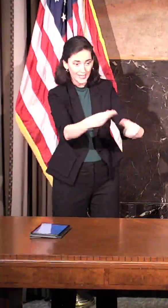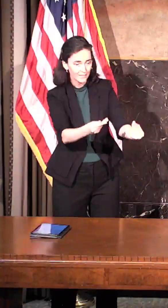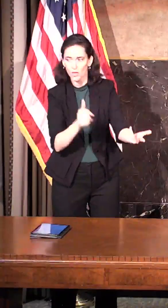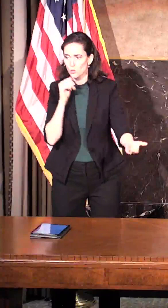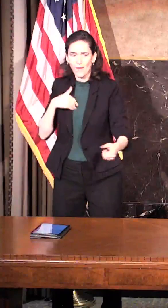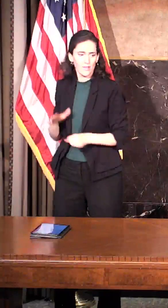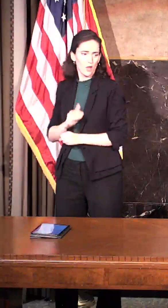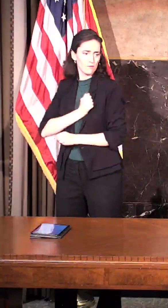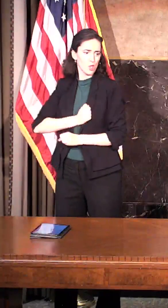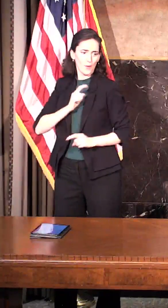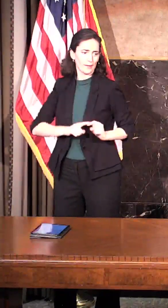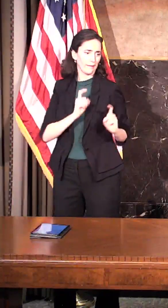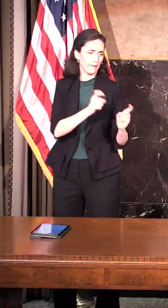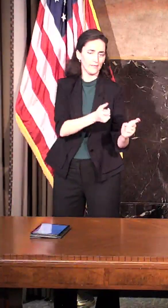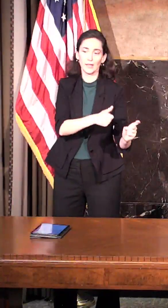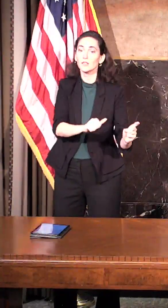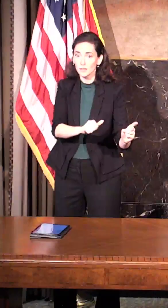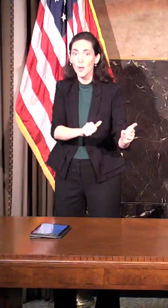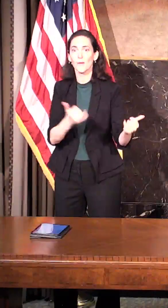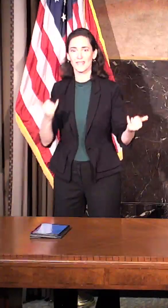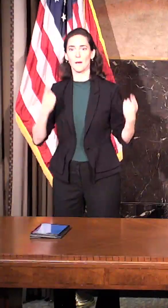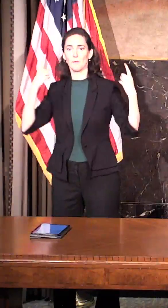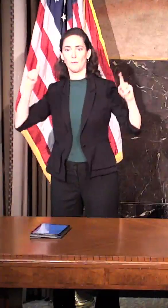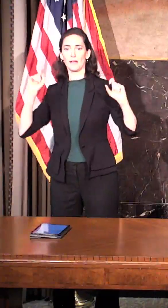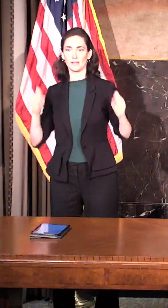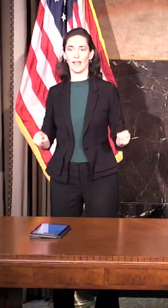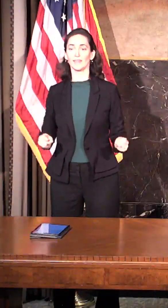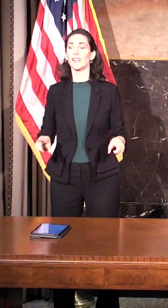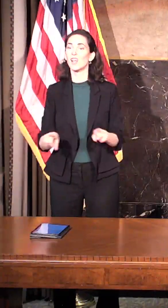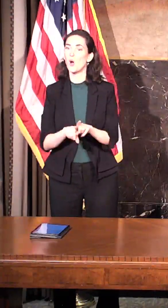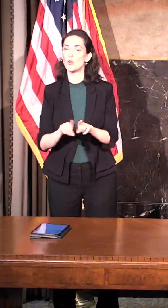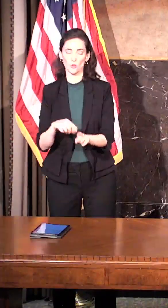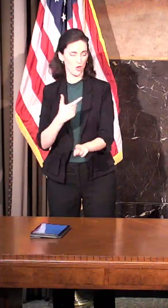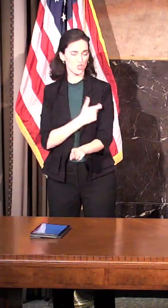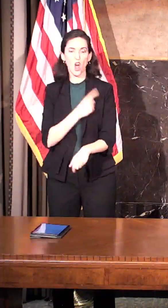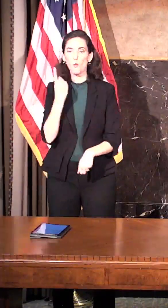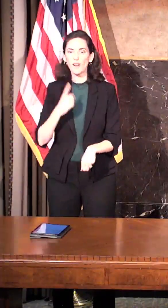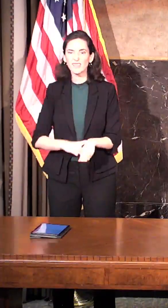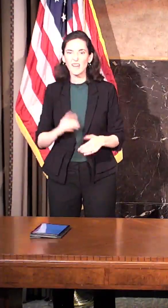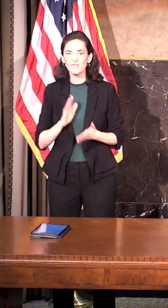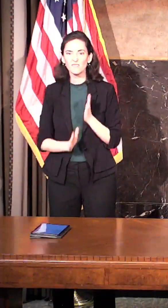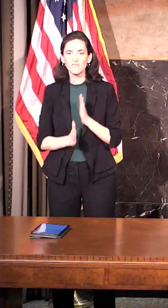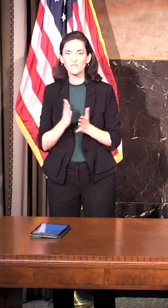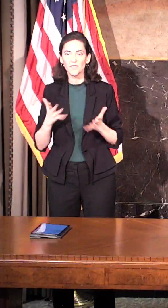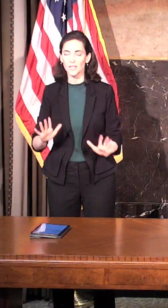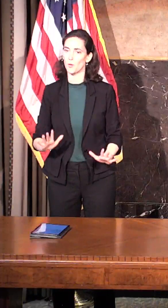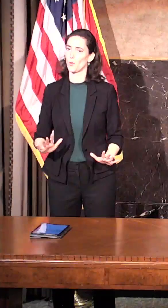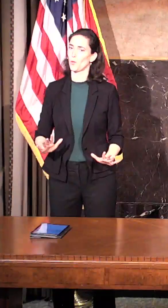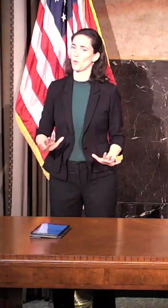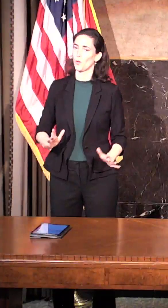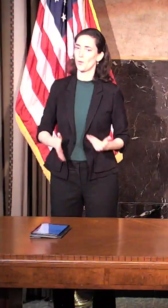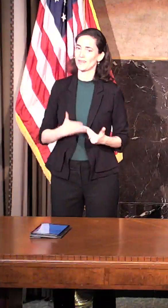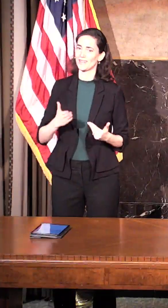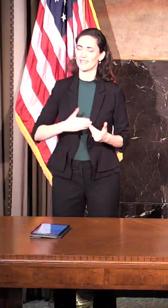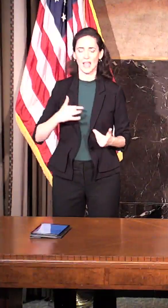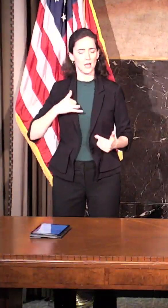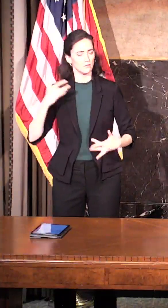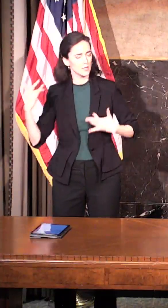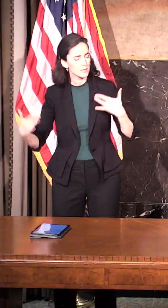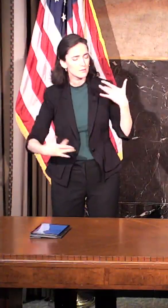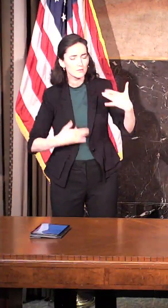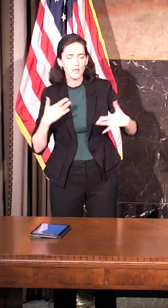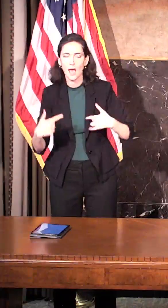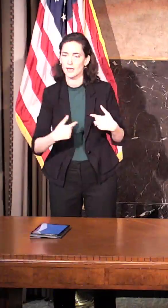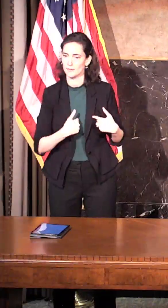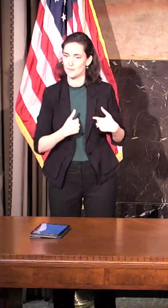constraints. And logistically, again, with a one-and-done shot, it's that much easier. So I'm really, really excited about this vaccine. This